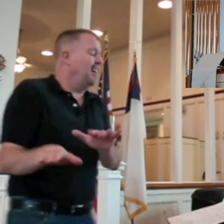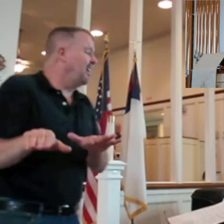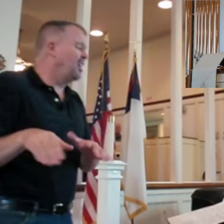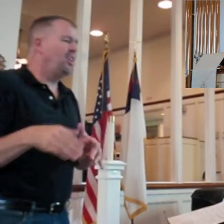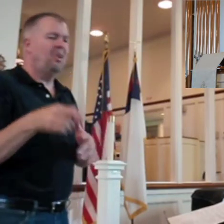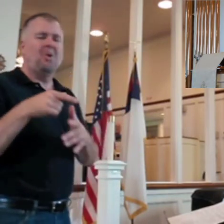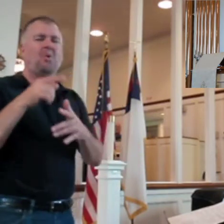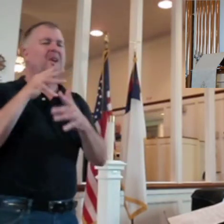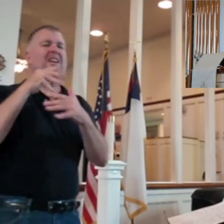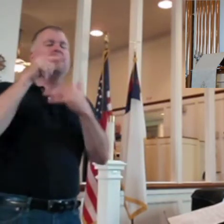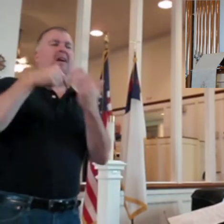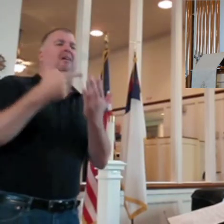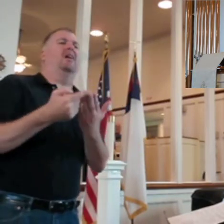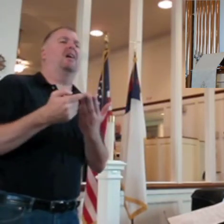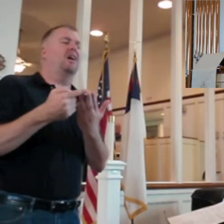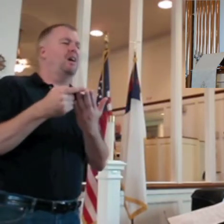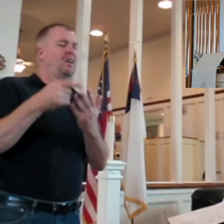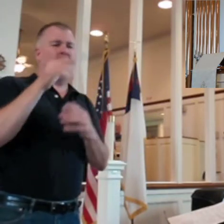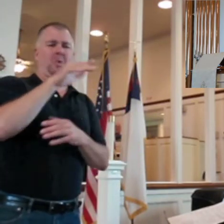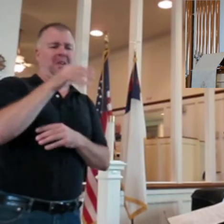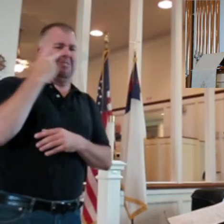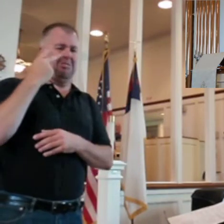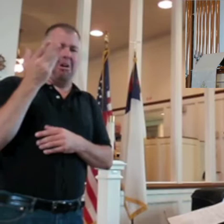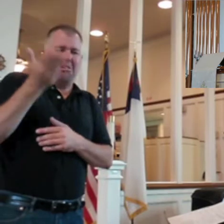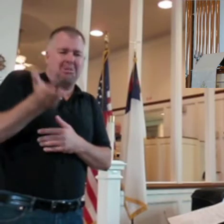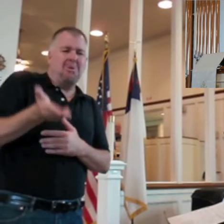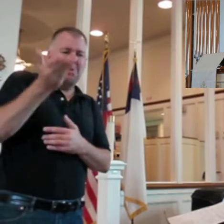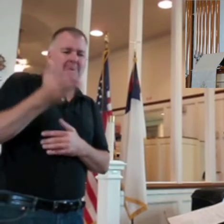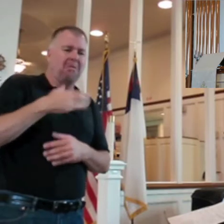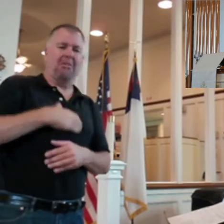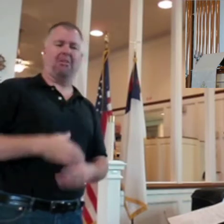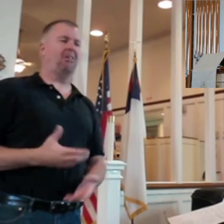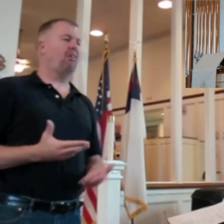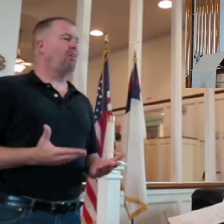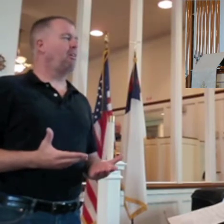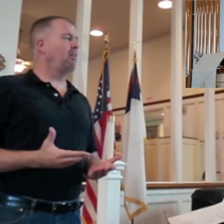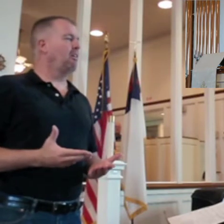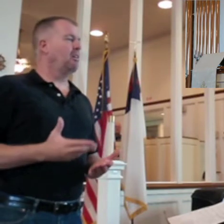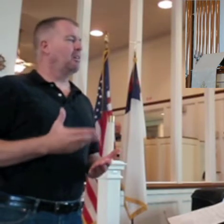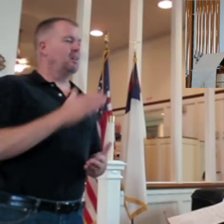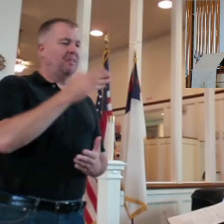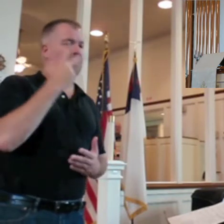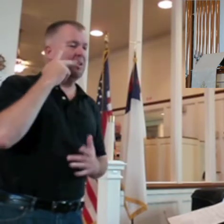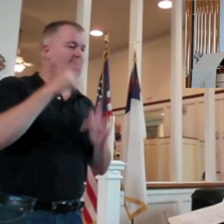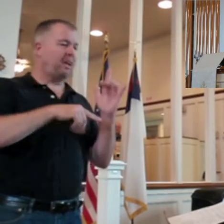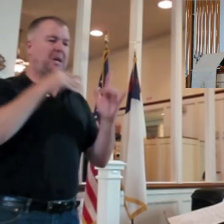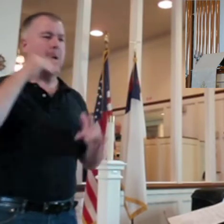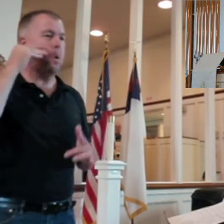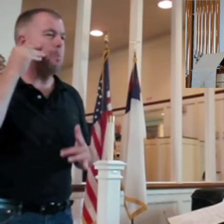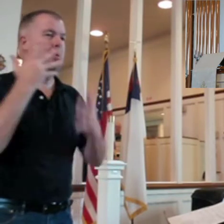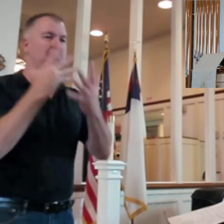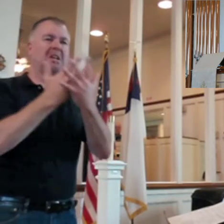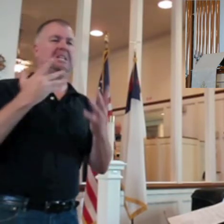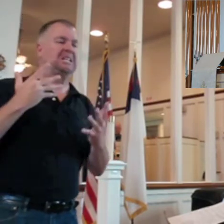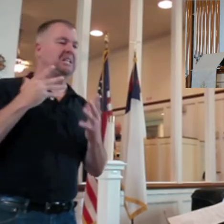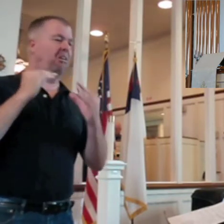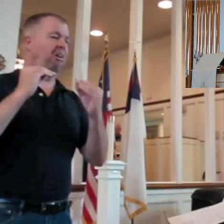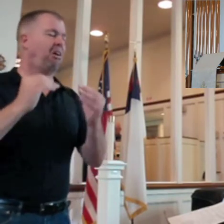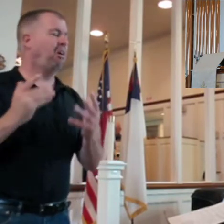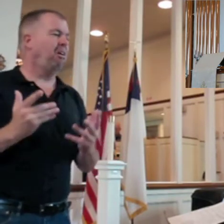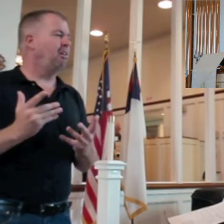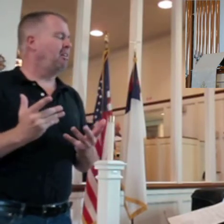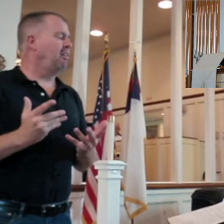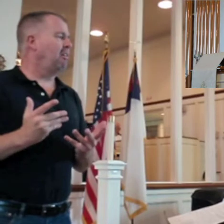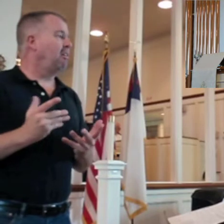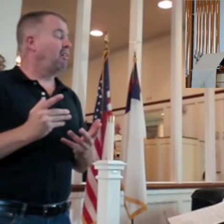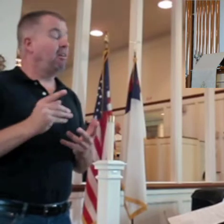those goats are going to say, Master, what are you talking about? When did we ever see you hungry or homeless or shivering or in